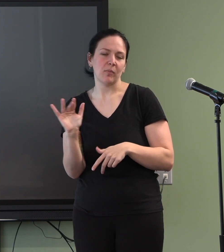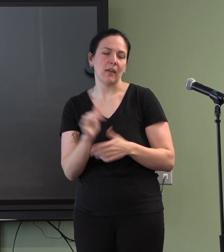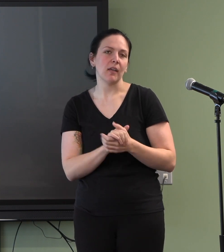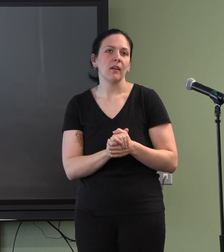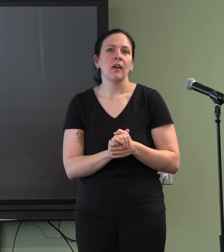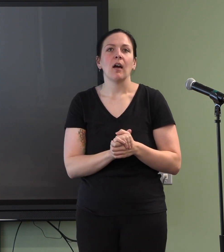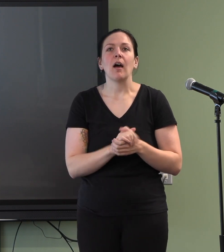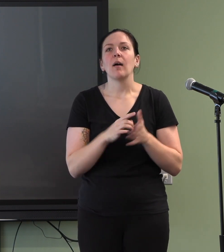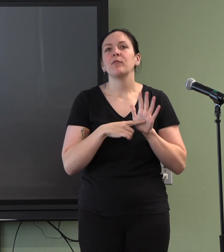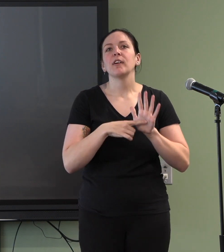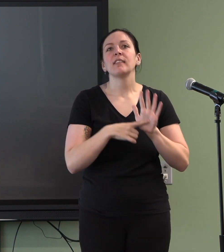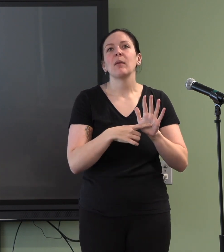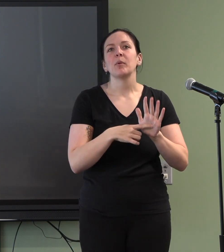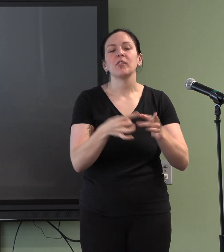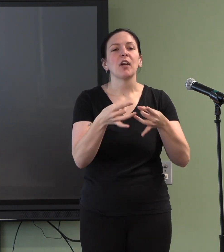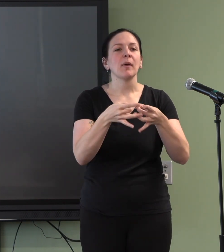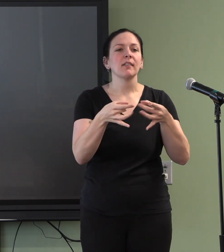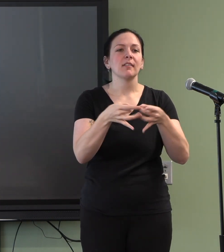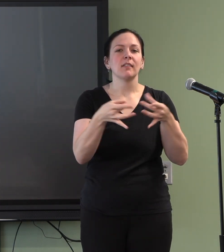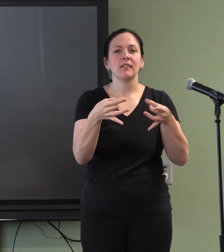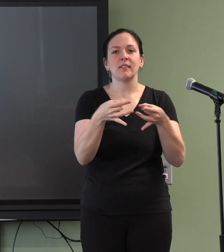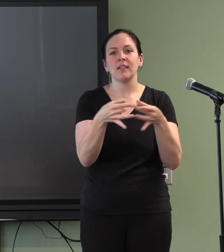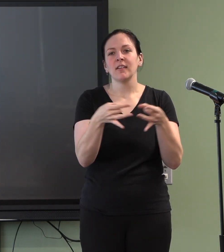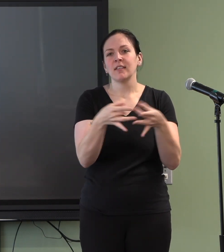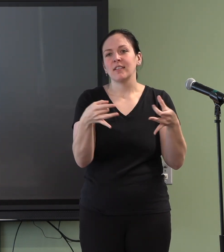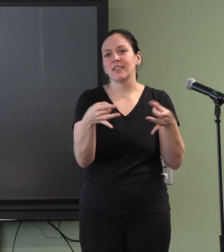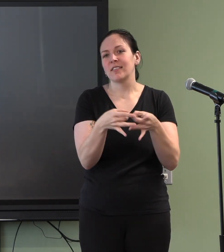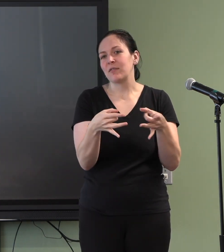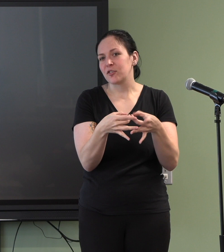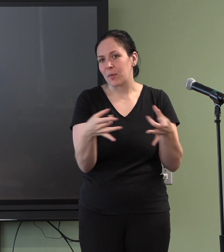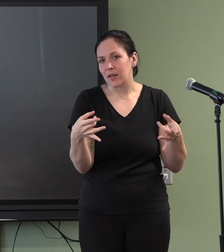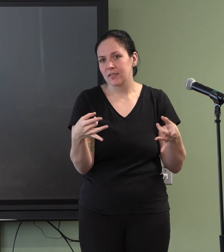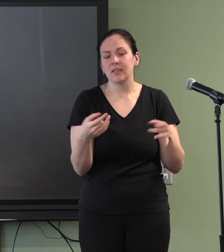it. For example, Starbucks. This is a sign for Starbucks.